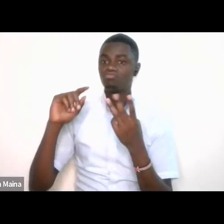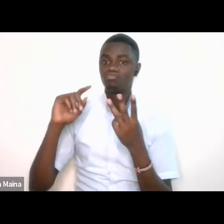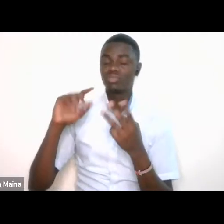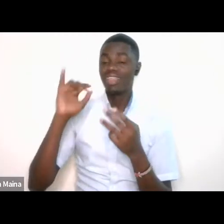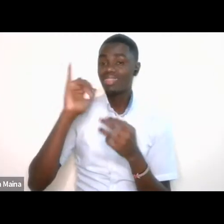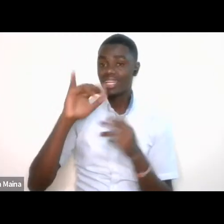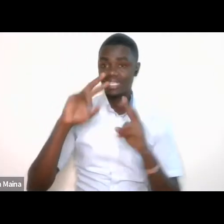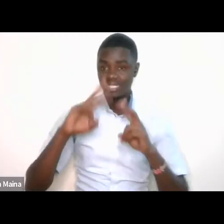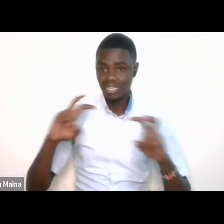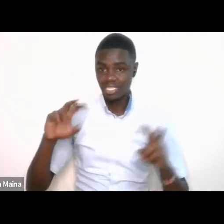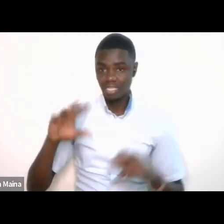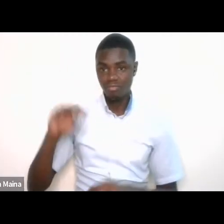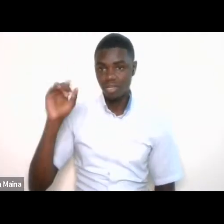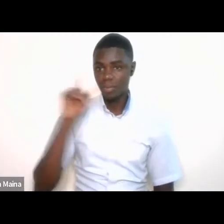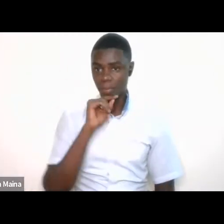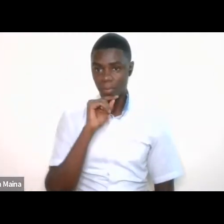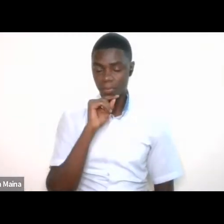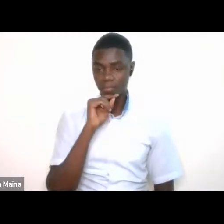findings.